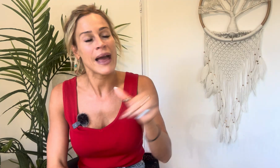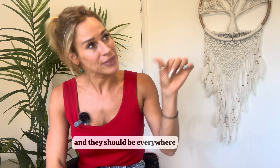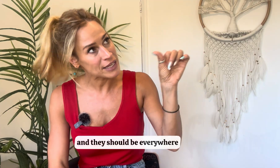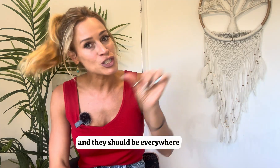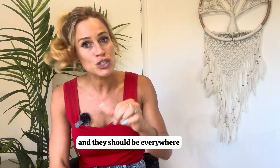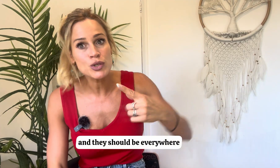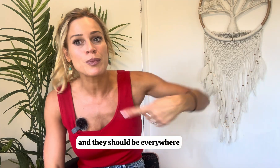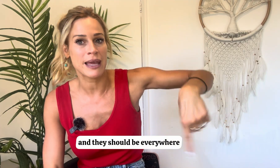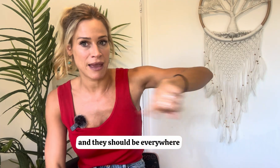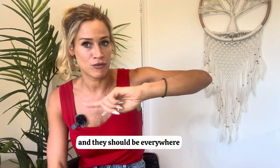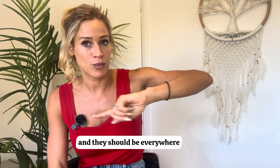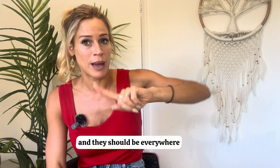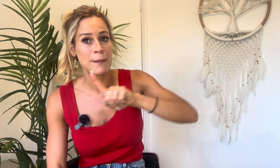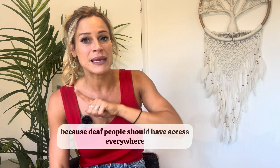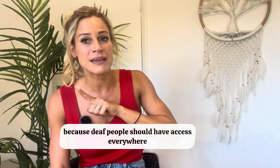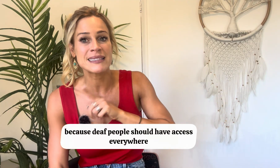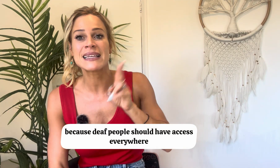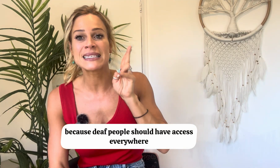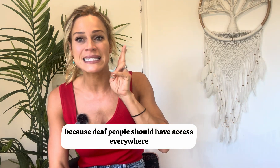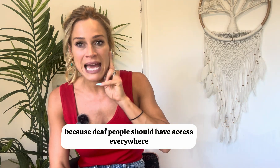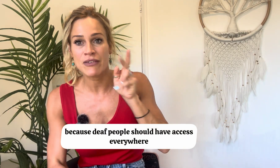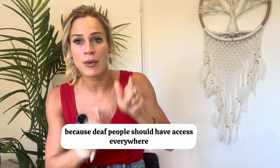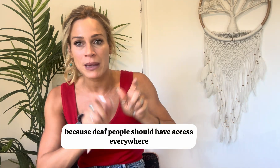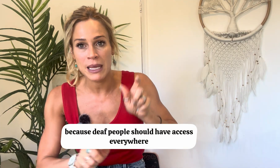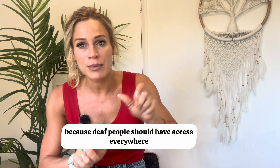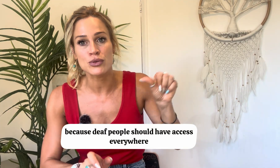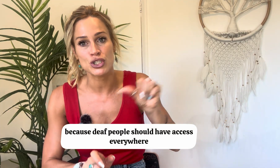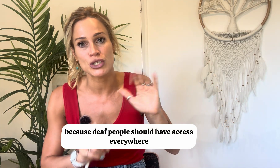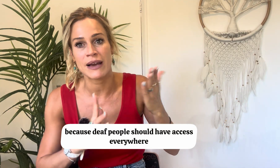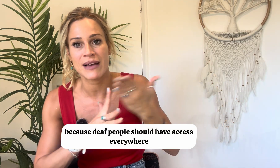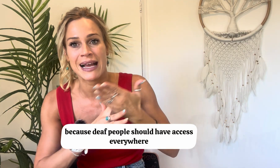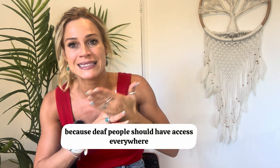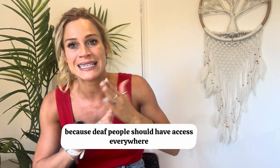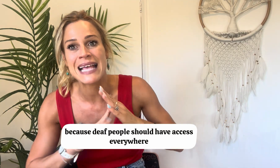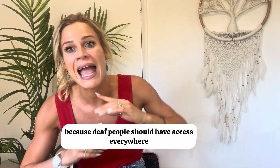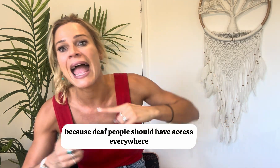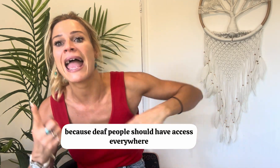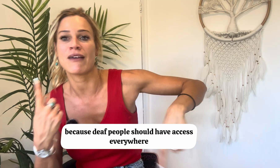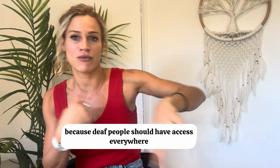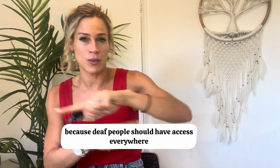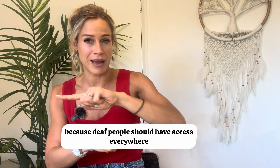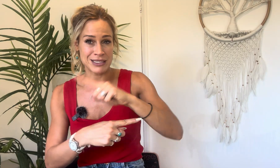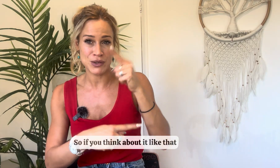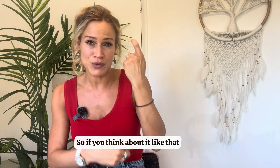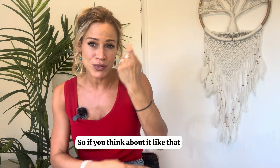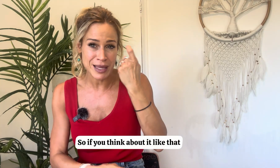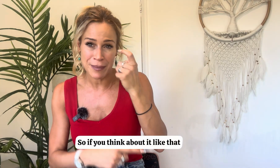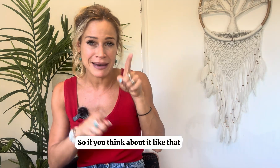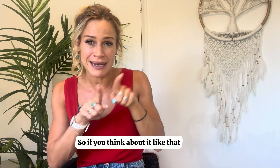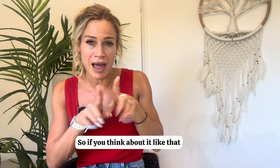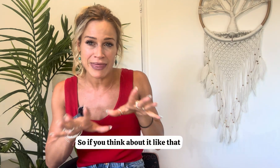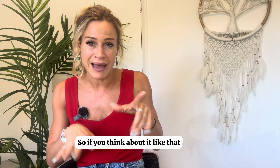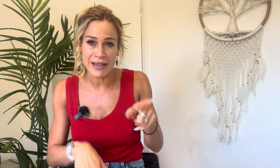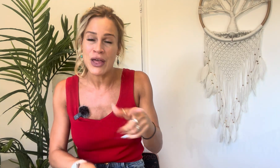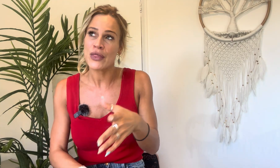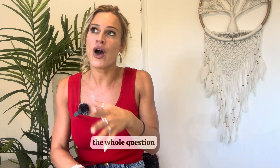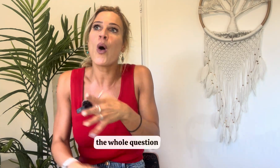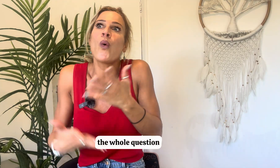they should be everywhere because deaf people should have access everywhere. So if you think about it like that, the